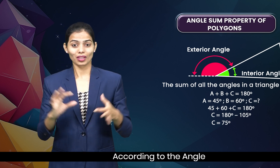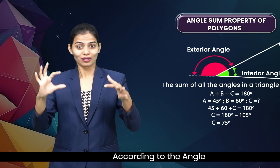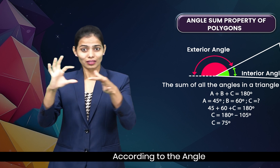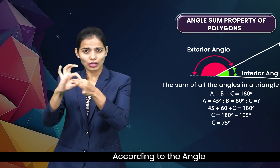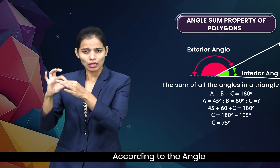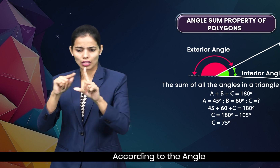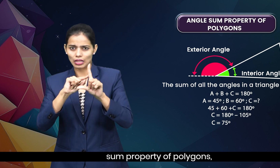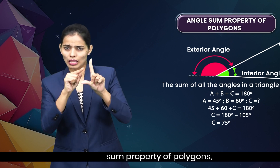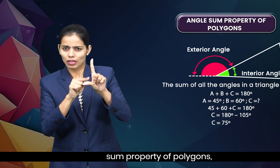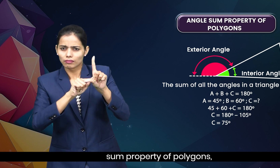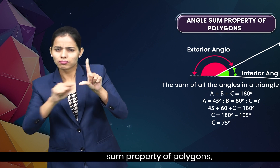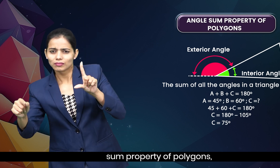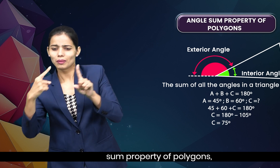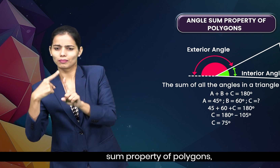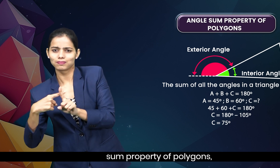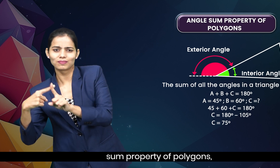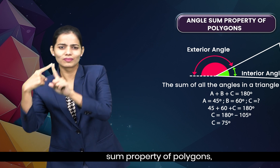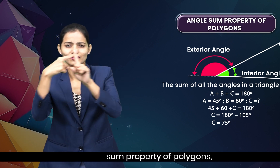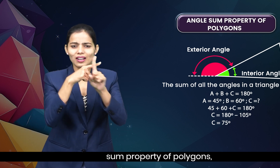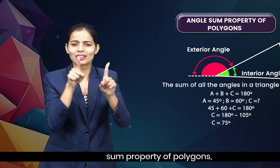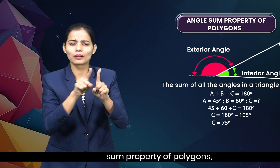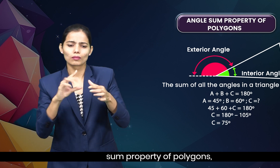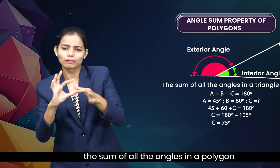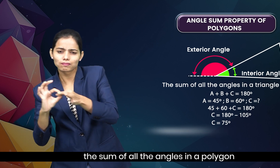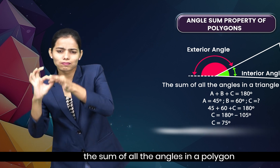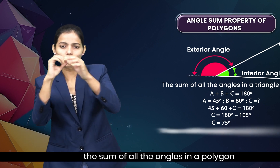According to the angle sum property of polygons, the sum of